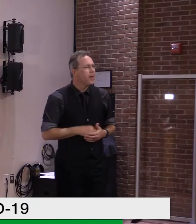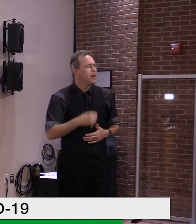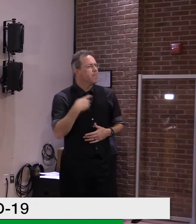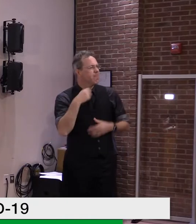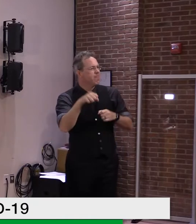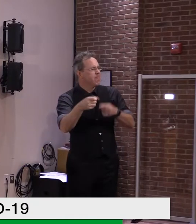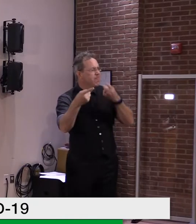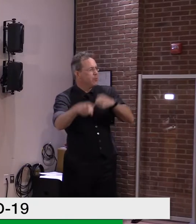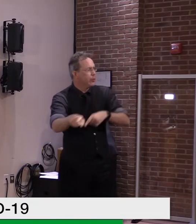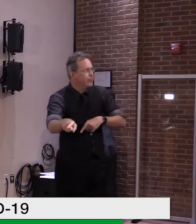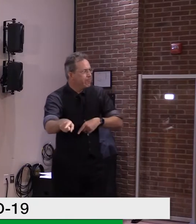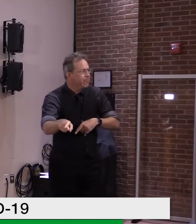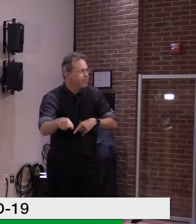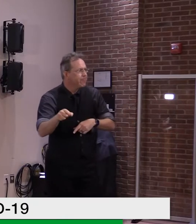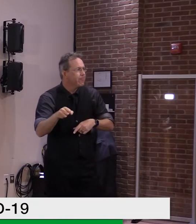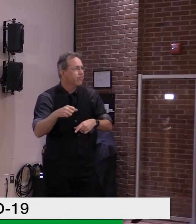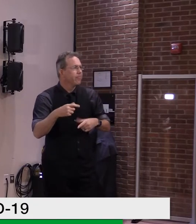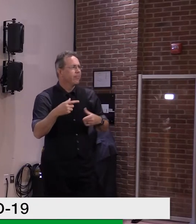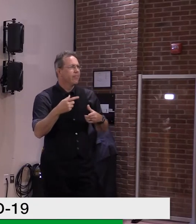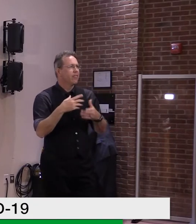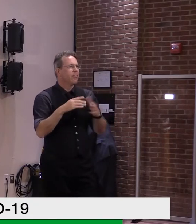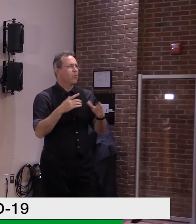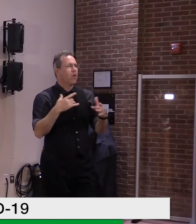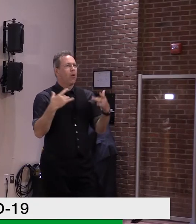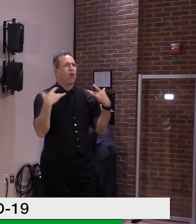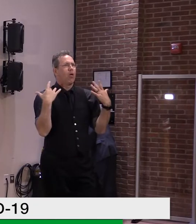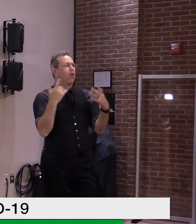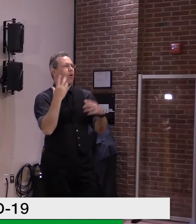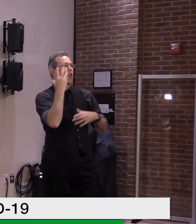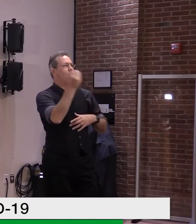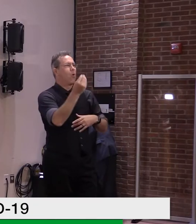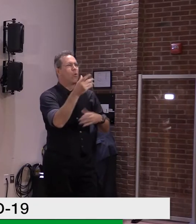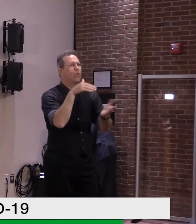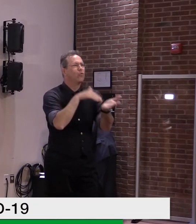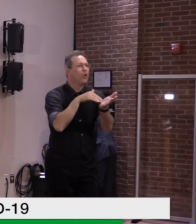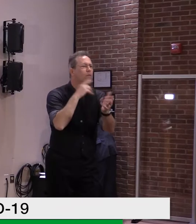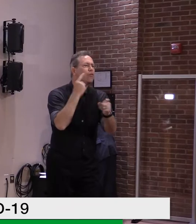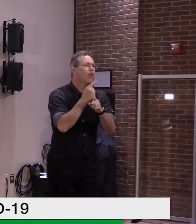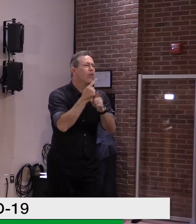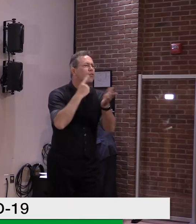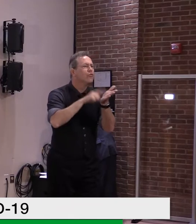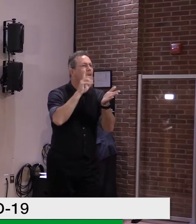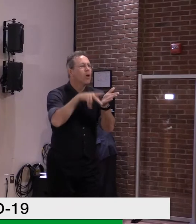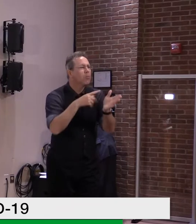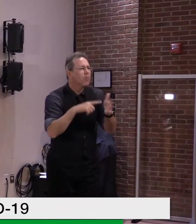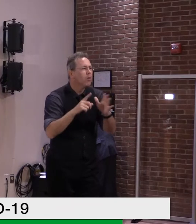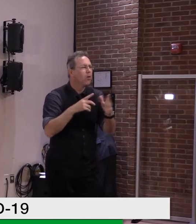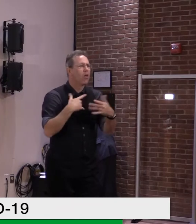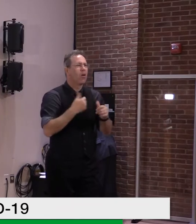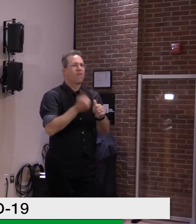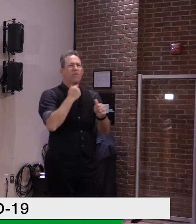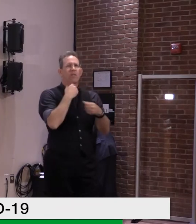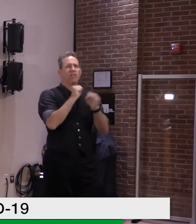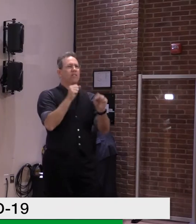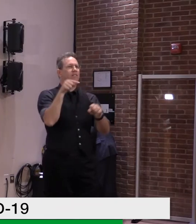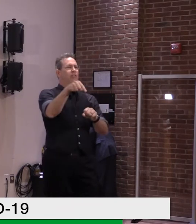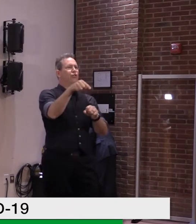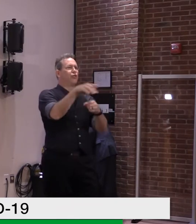screenings missed. There were other types of preventive medicine missed in terms of,